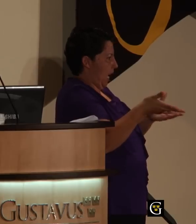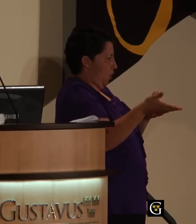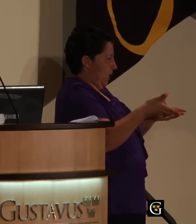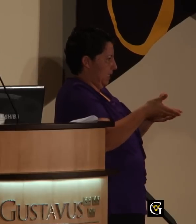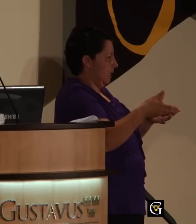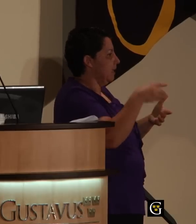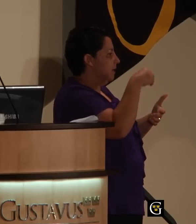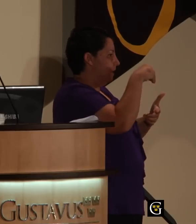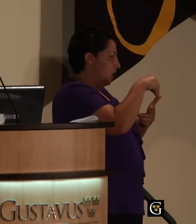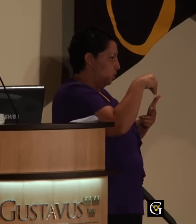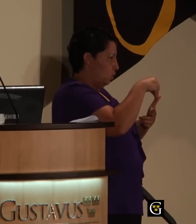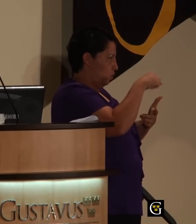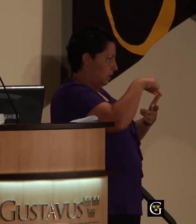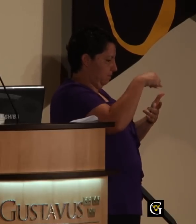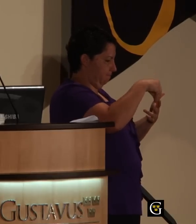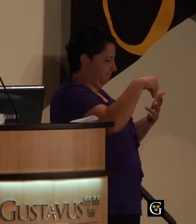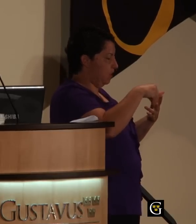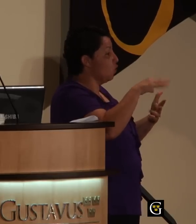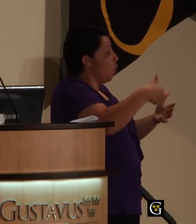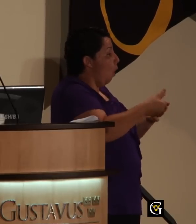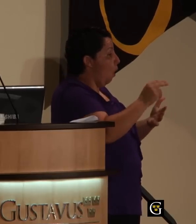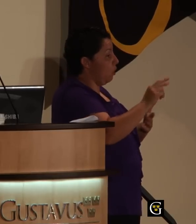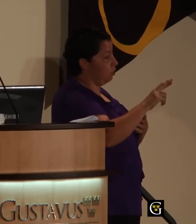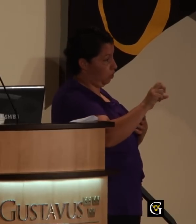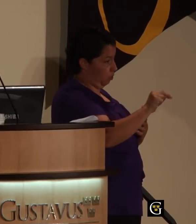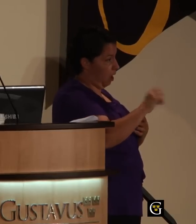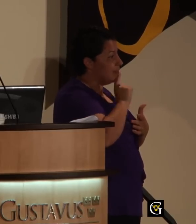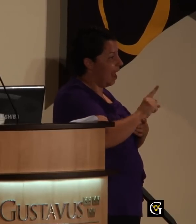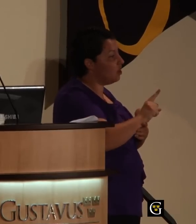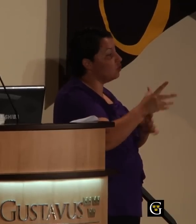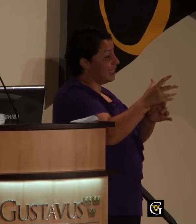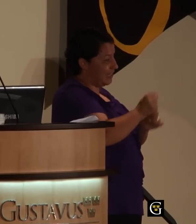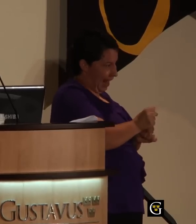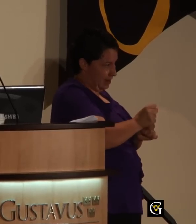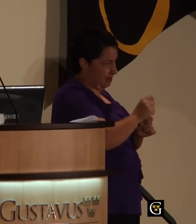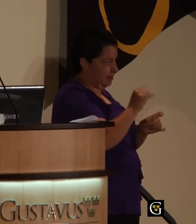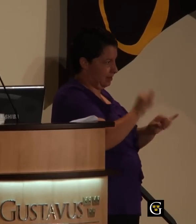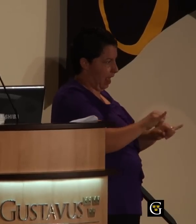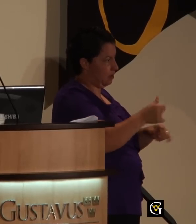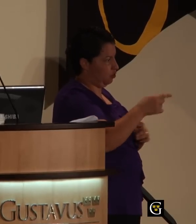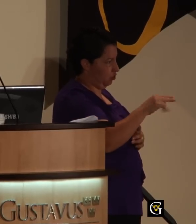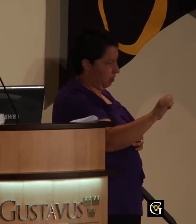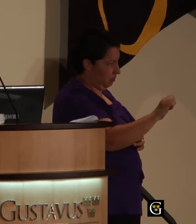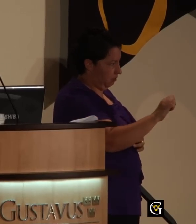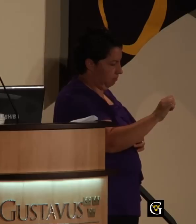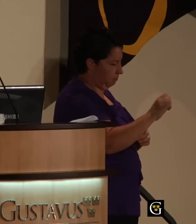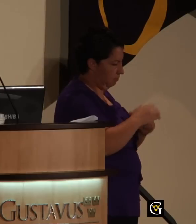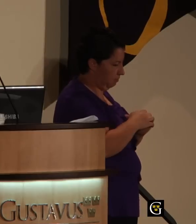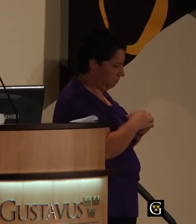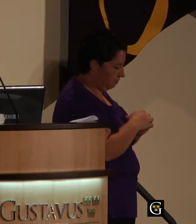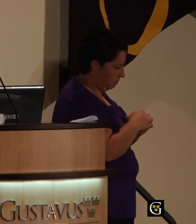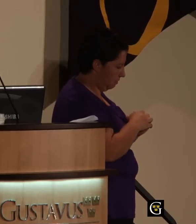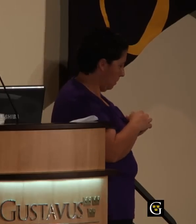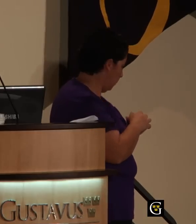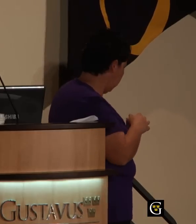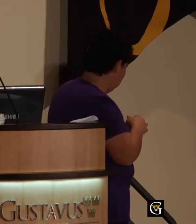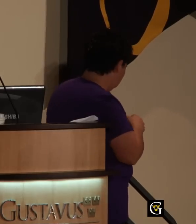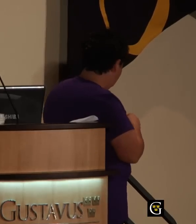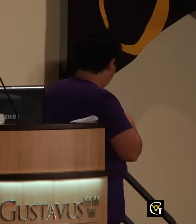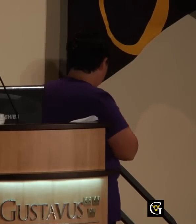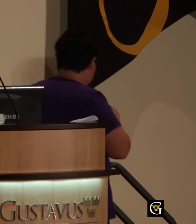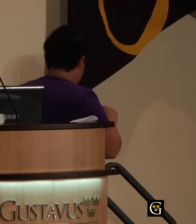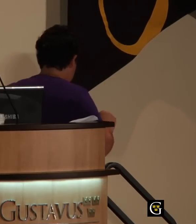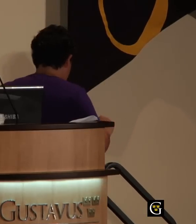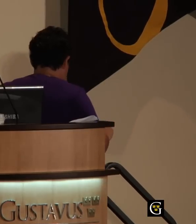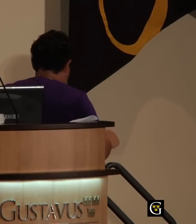all of the neurons get the gene. But you add something called a promoter, which ensures that